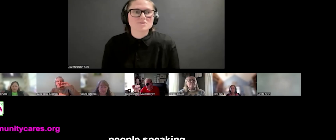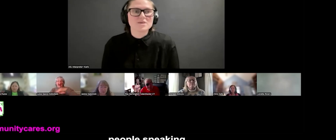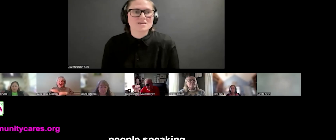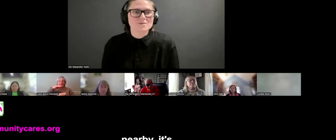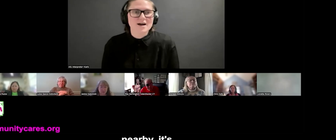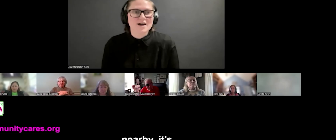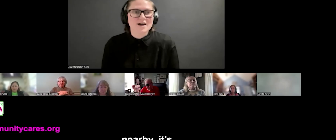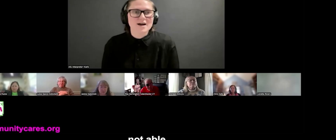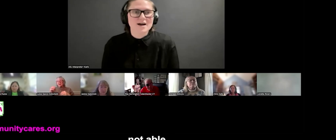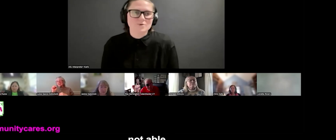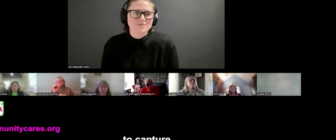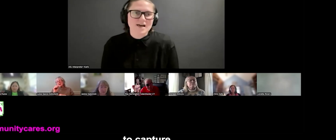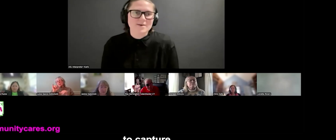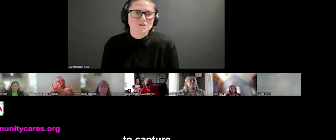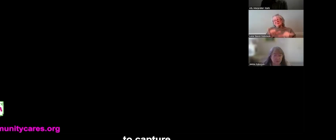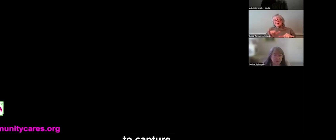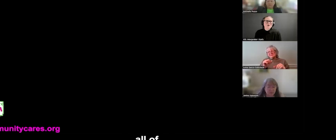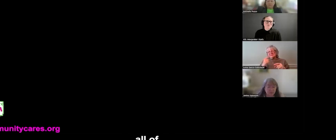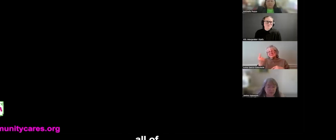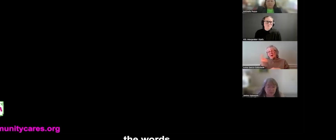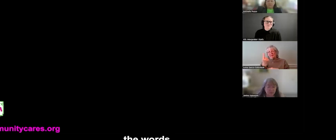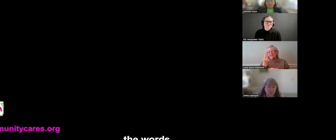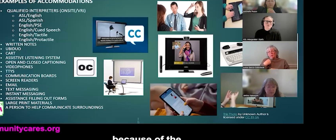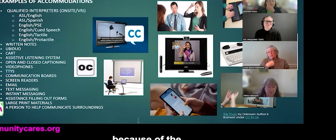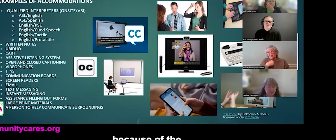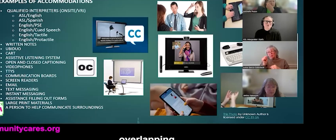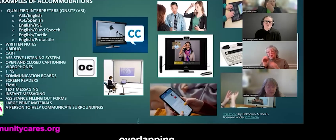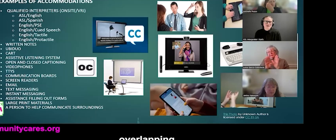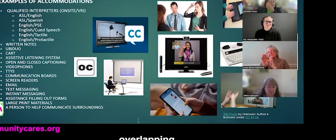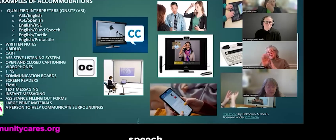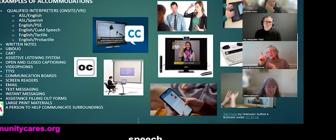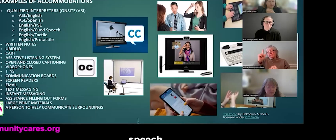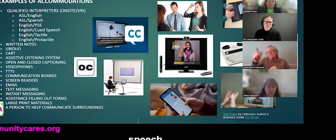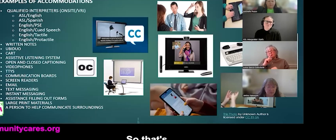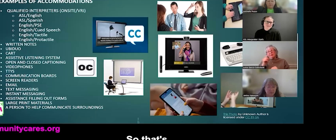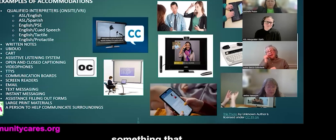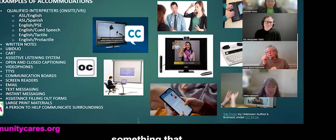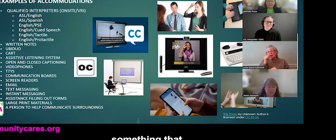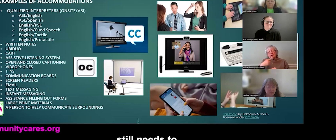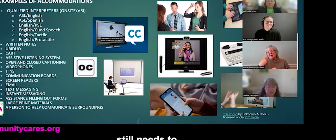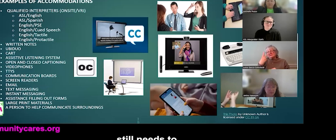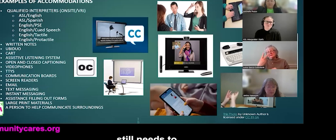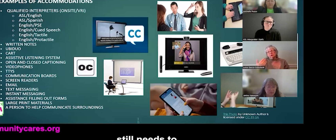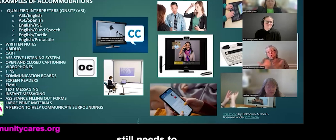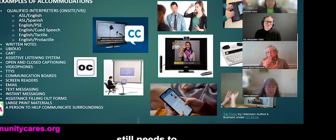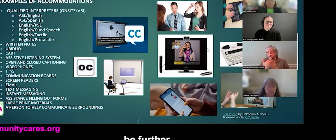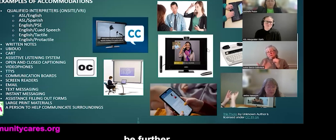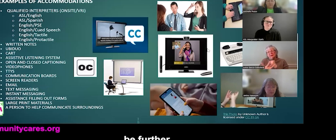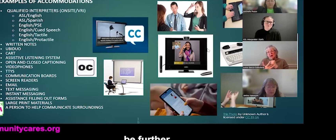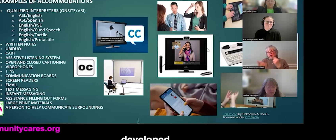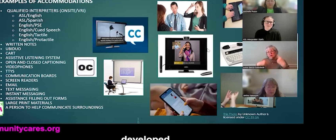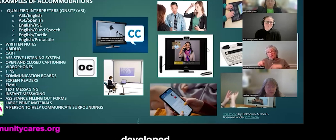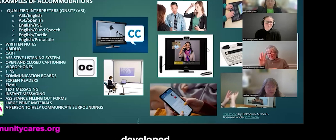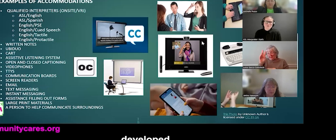people speaking nearby, it's not able to capture all of the words because of the overlapping speech. So that's something that still needs to